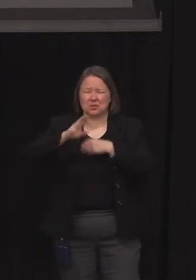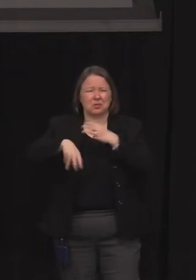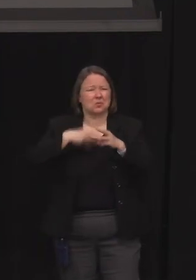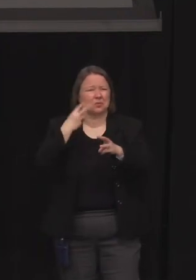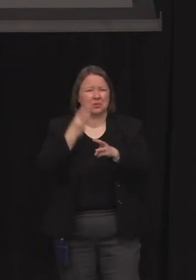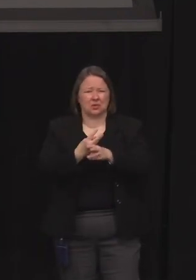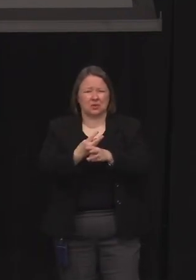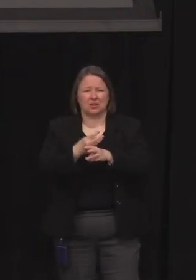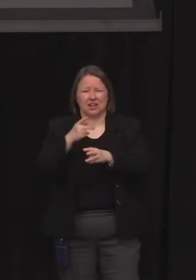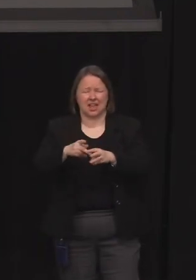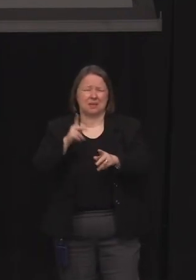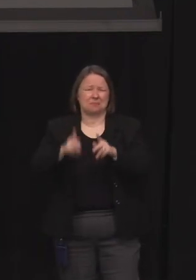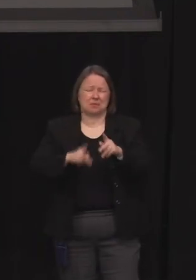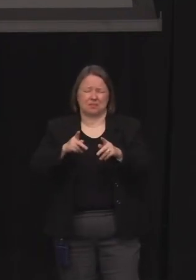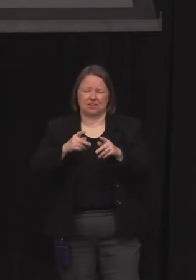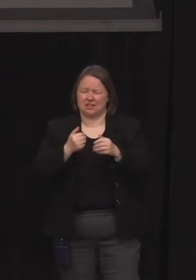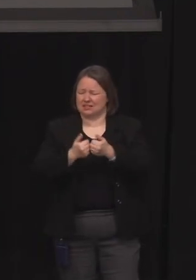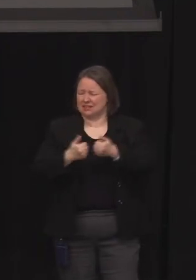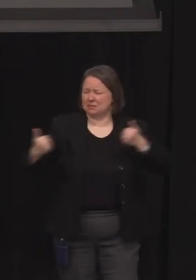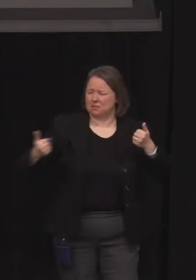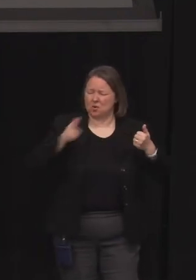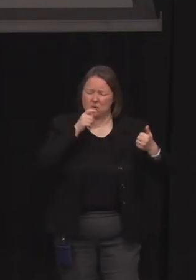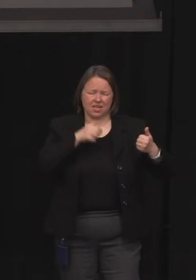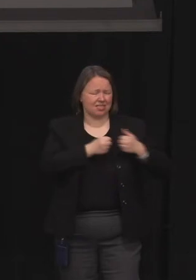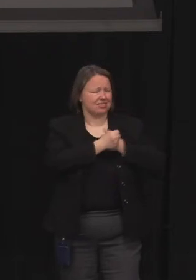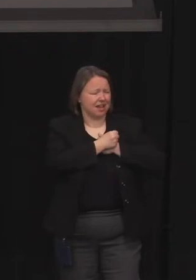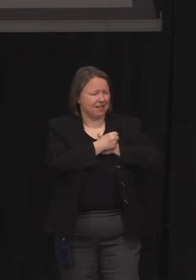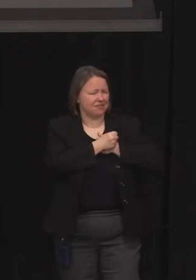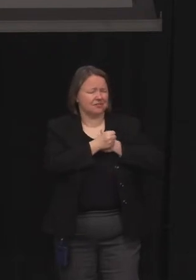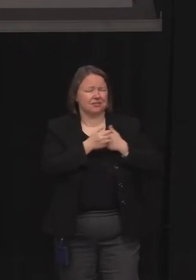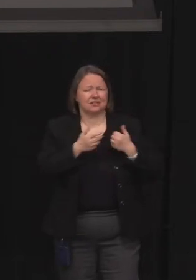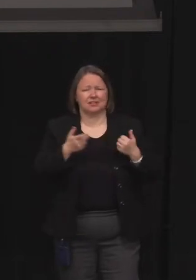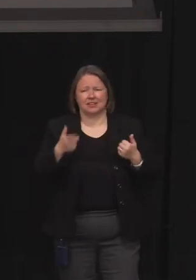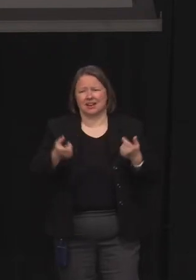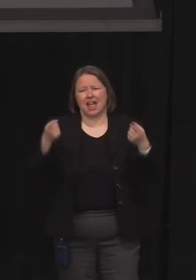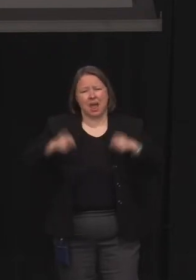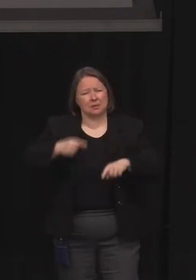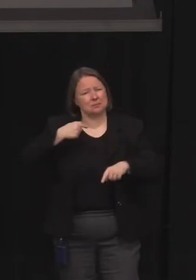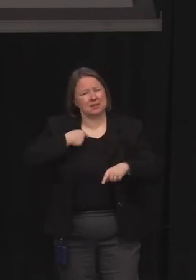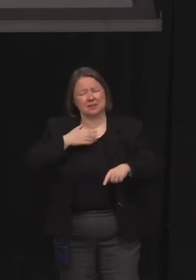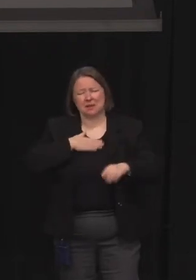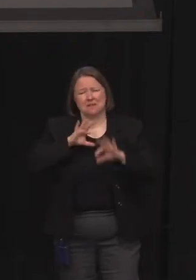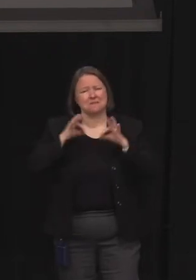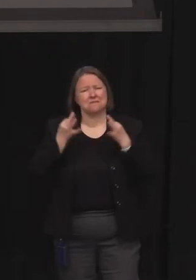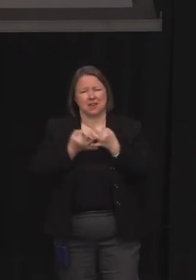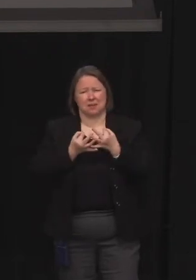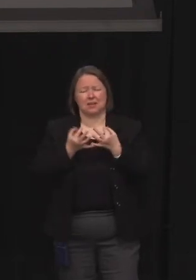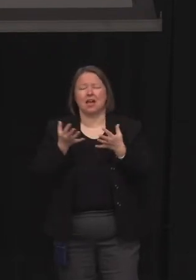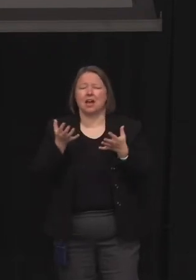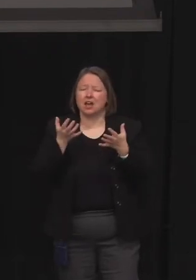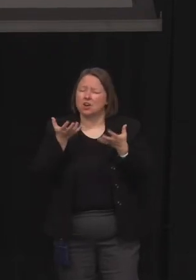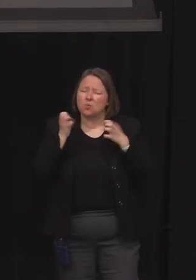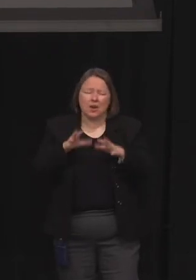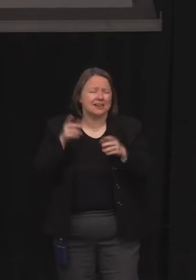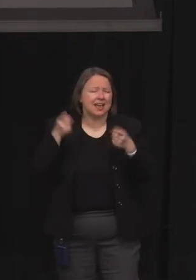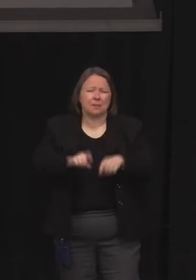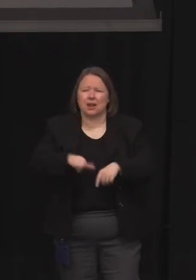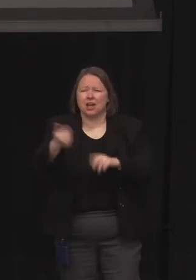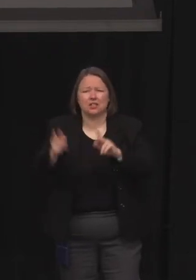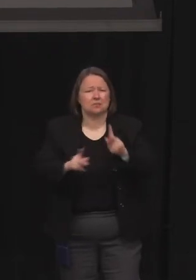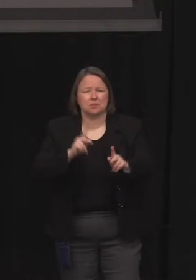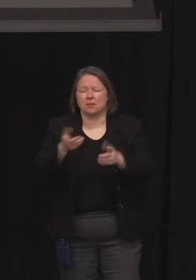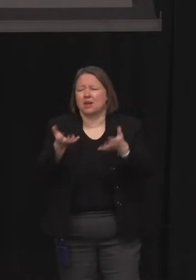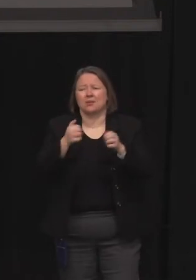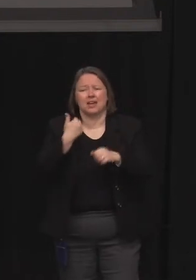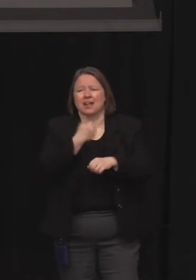tears people away from people they love in Syria, Yemen, and Mexico. It's happened to me and to my family. I don't want it to happen to anyone else. I